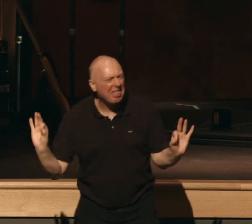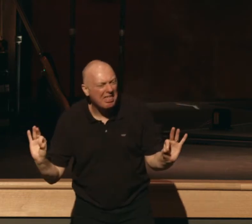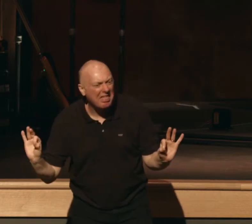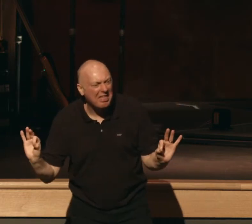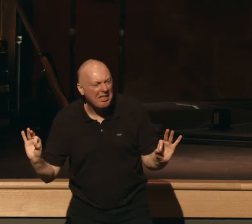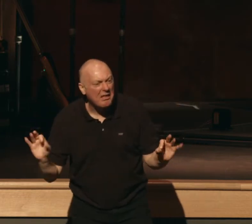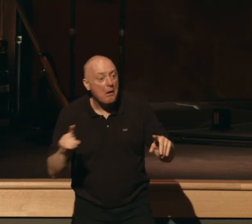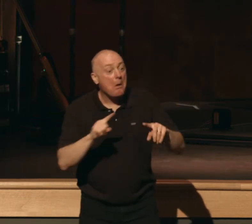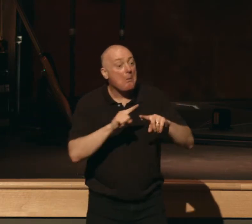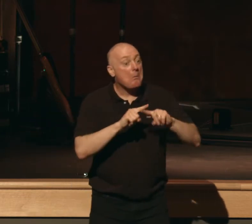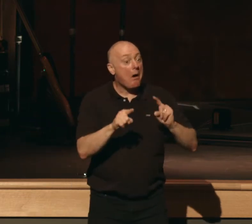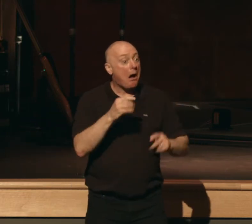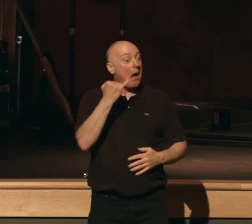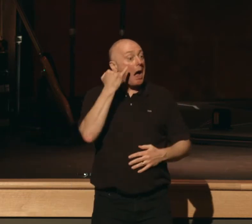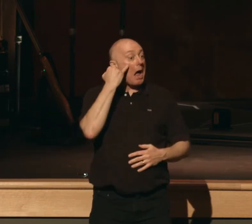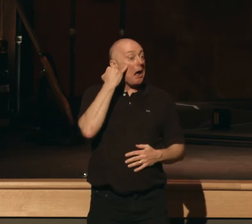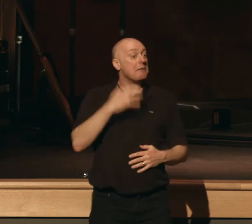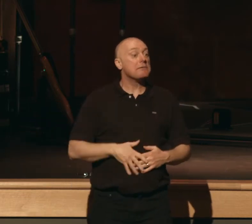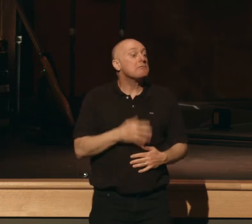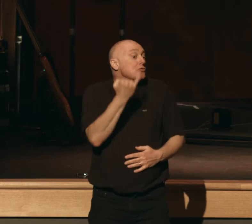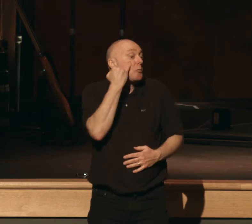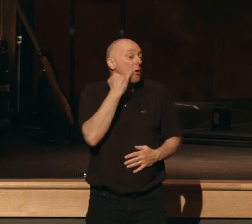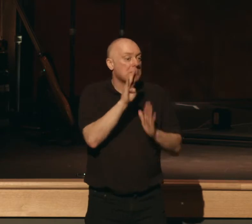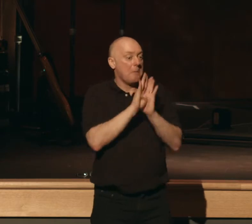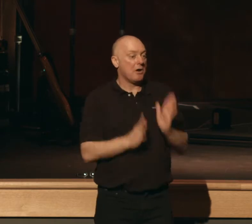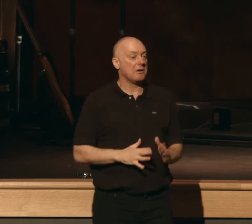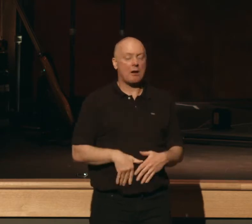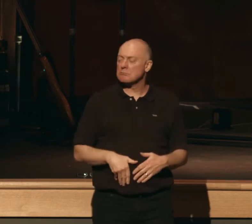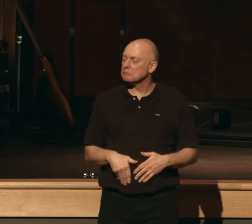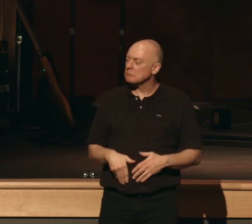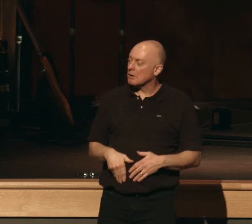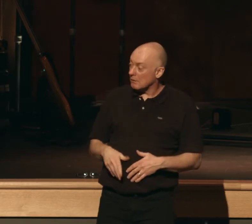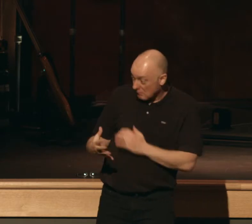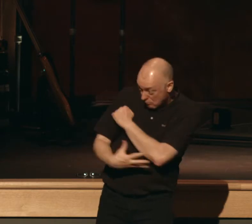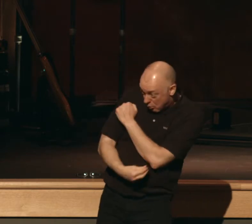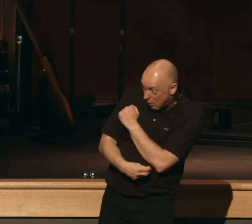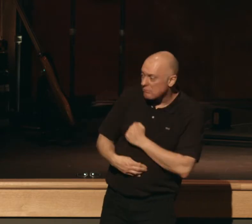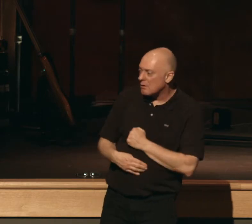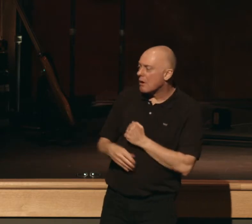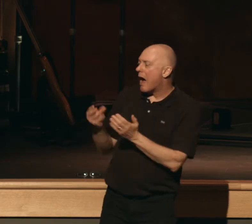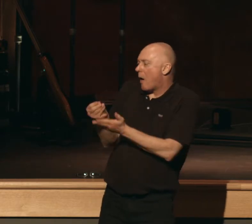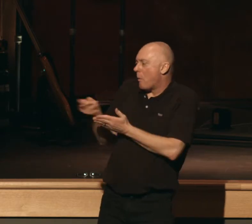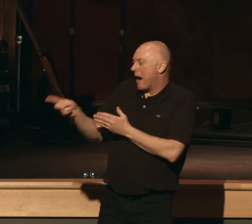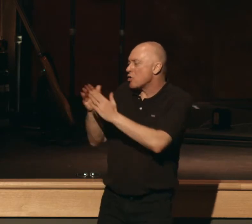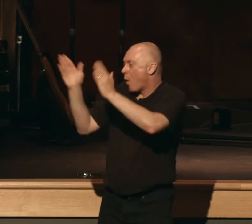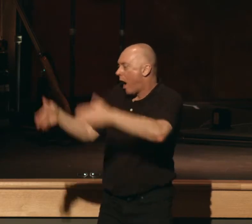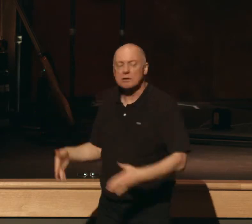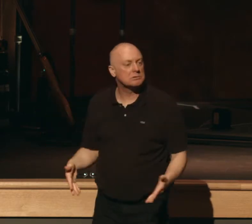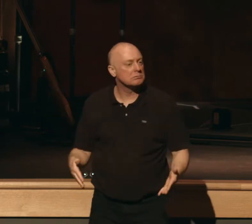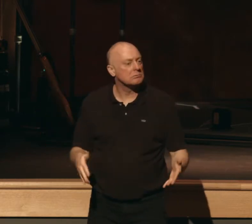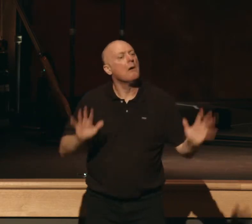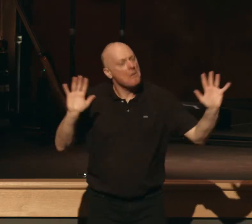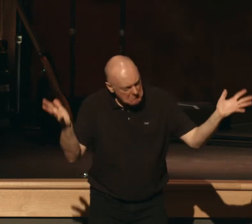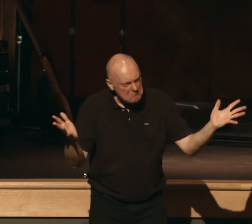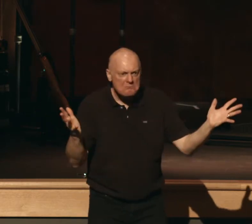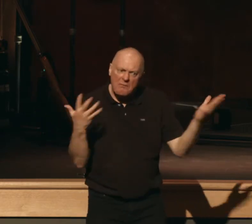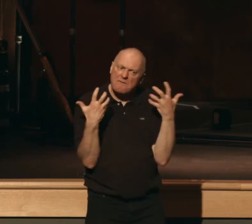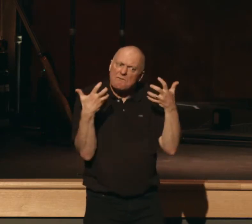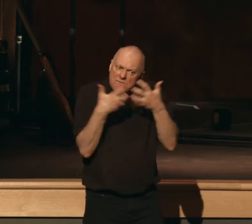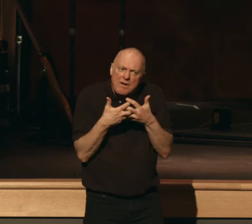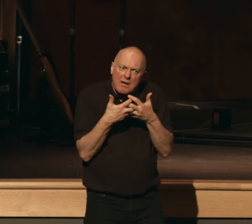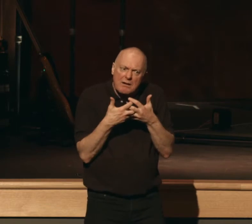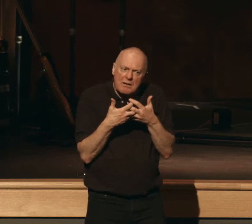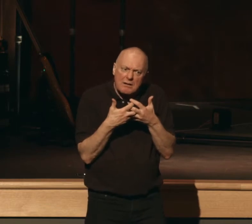But if that same person was to purchase a house for that needy person, or if that wealthy person was to